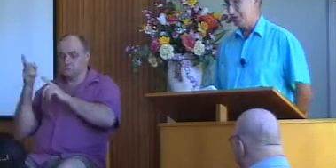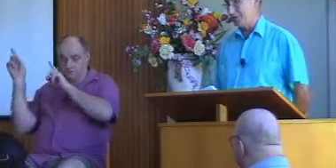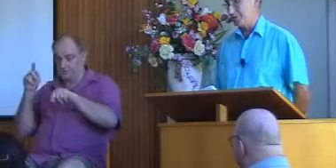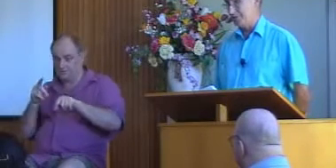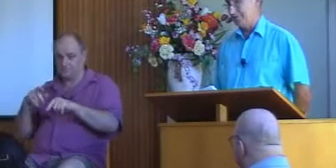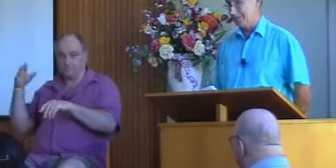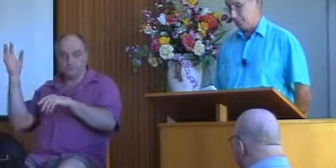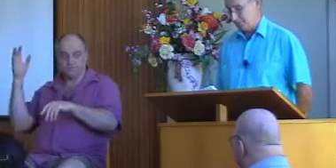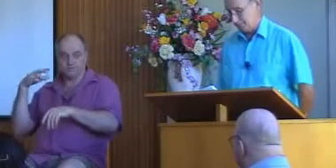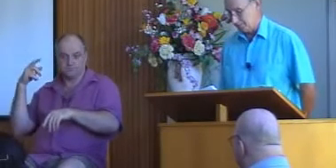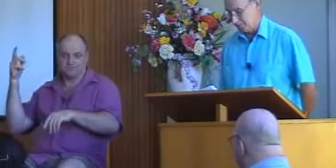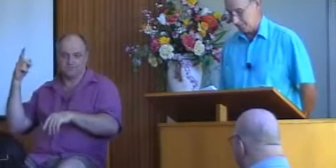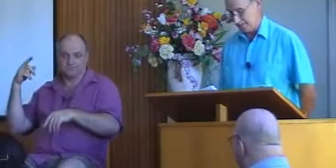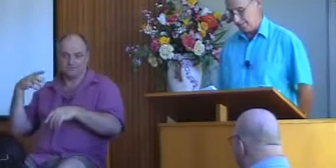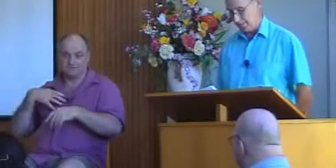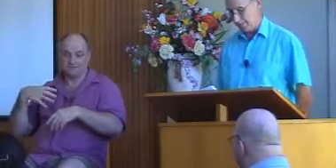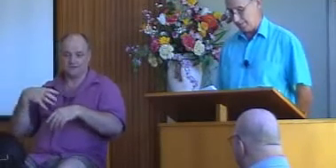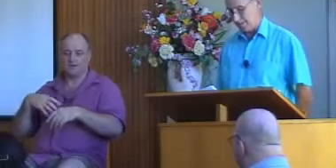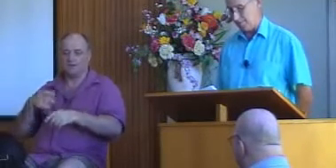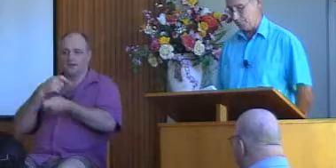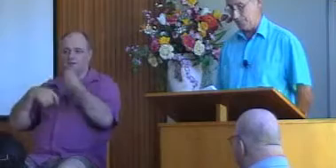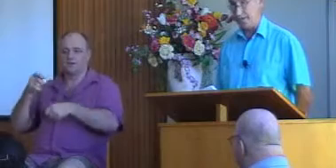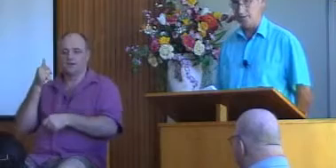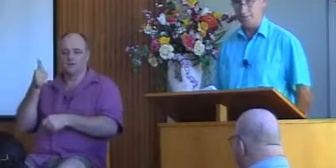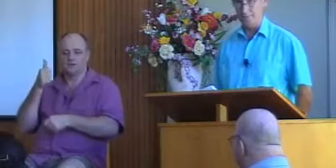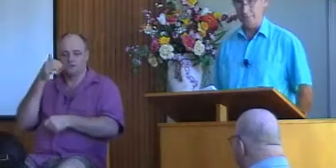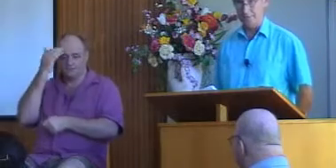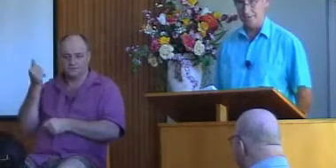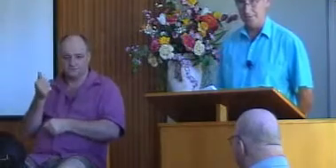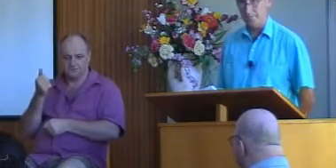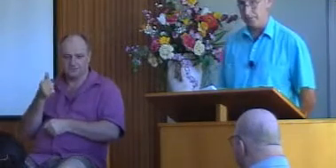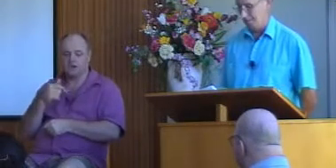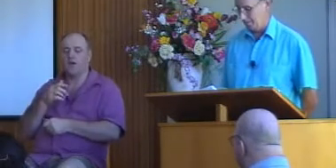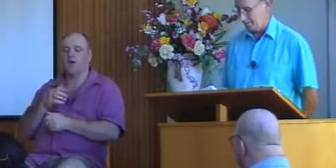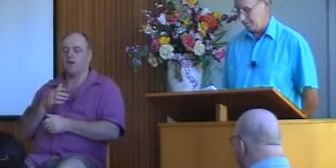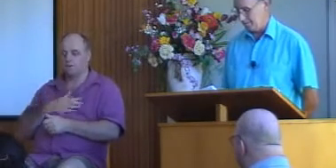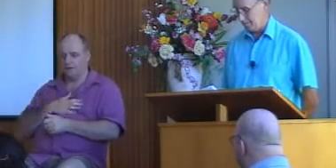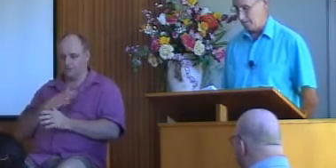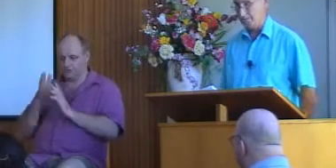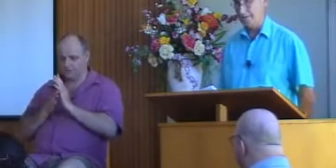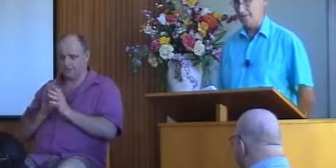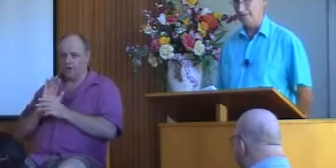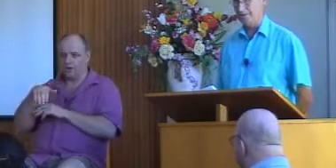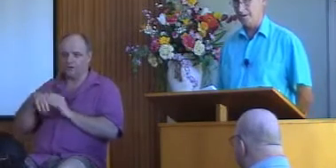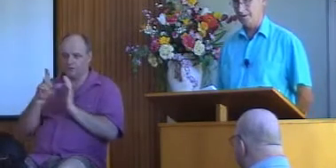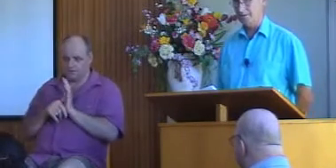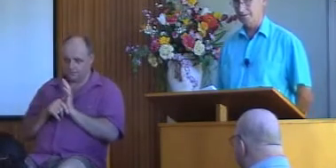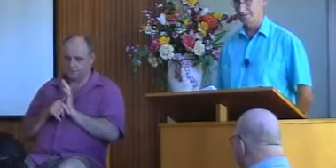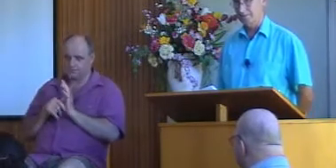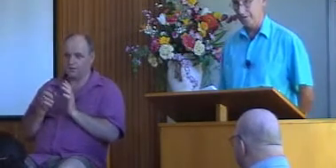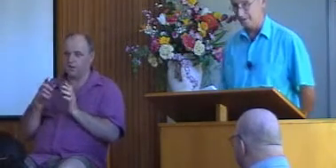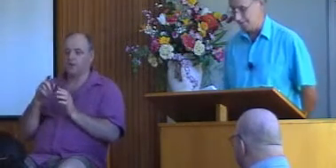Rather, it's been a gradual advancement over a period of time that began on the 21st of November 1999,